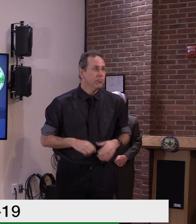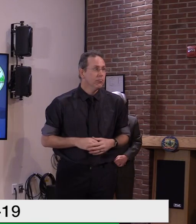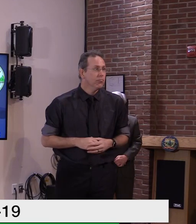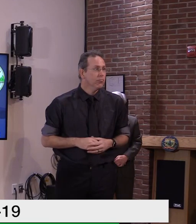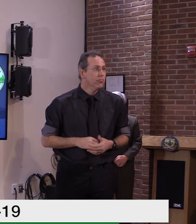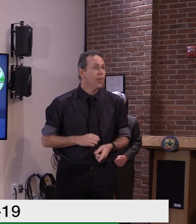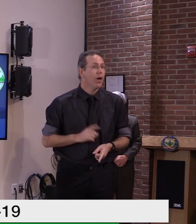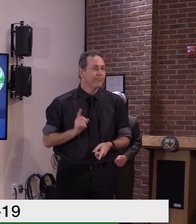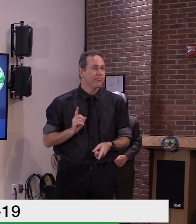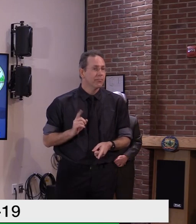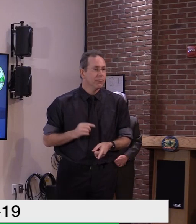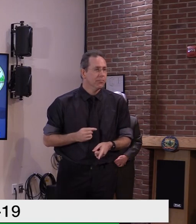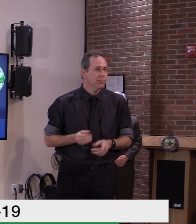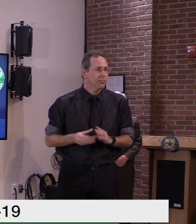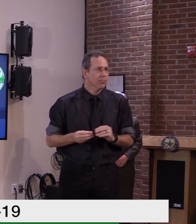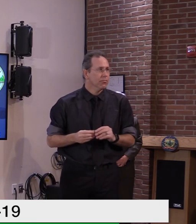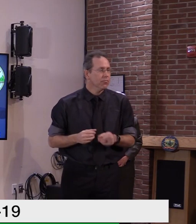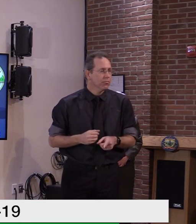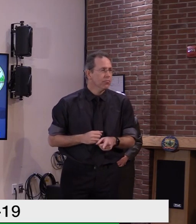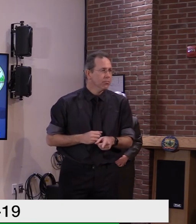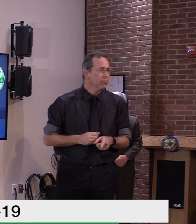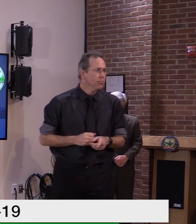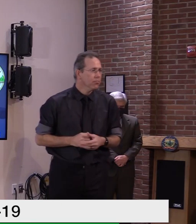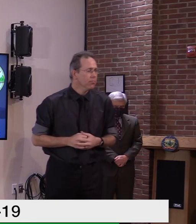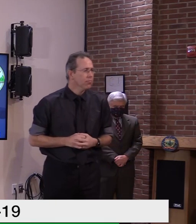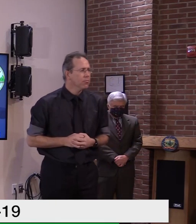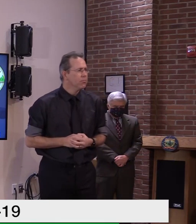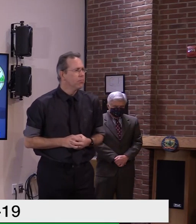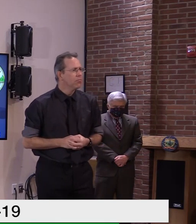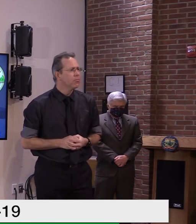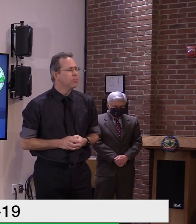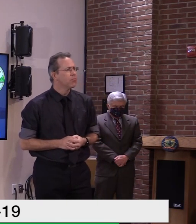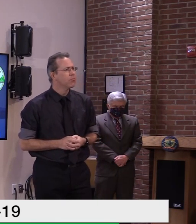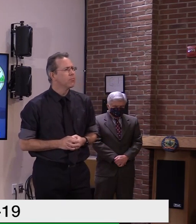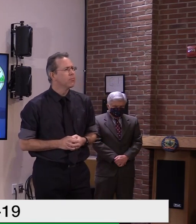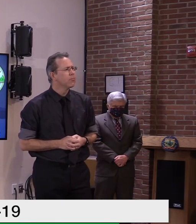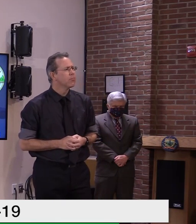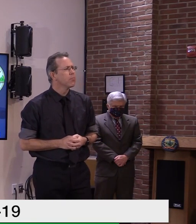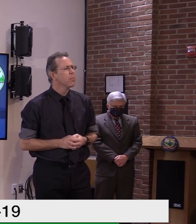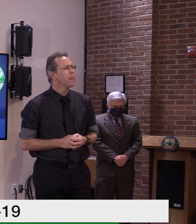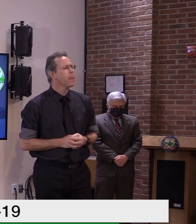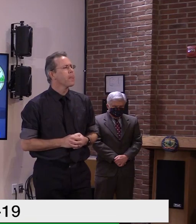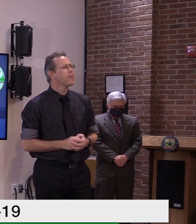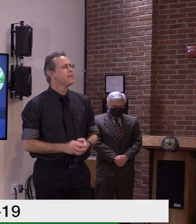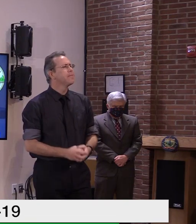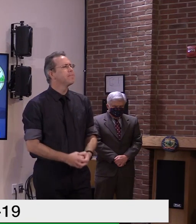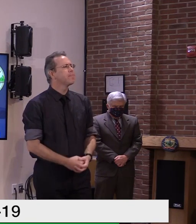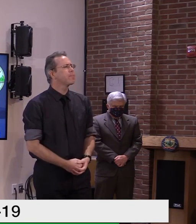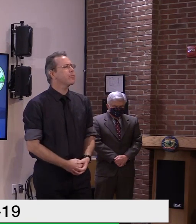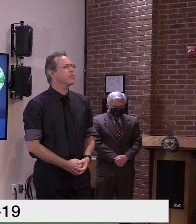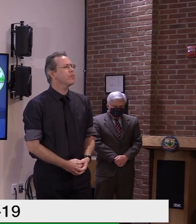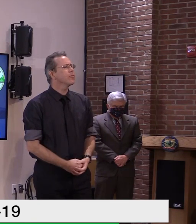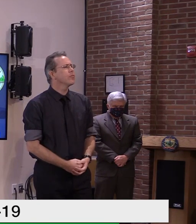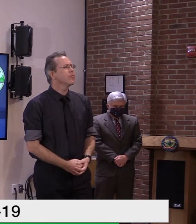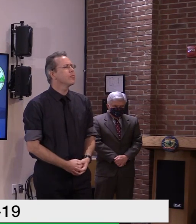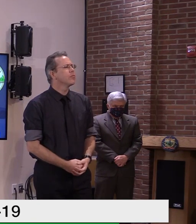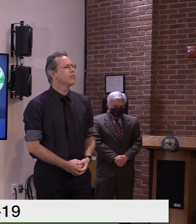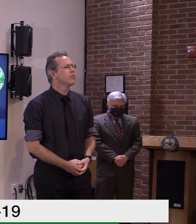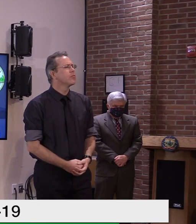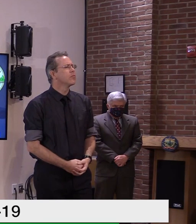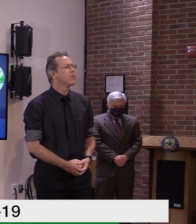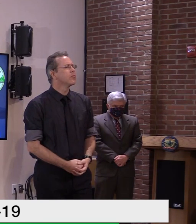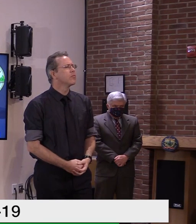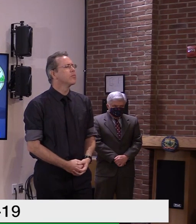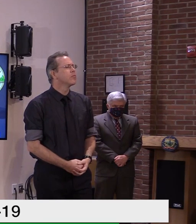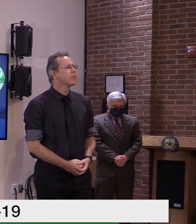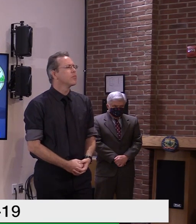Governor, the Vermont State Employees Association newsletter recently claimed your administration is working with a consultant associated with